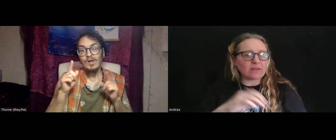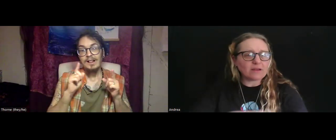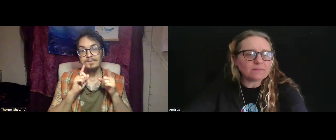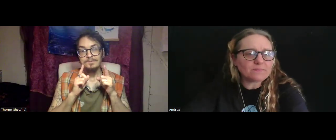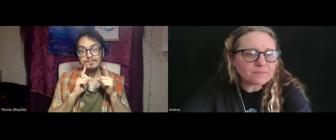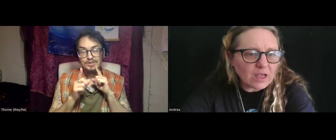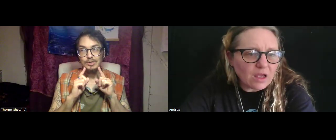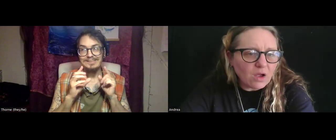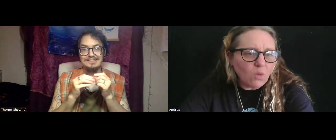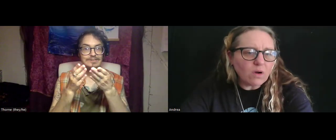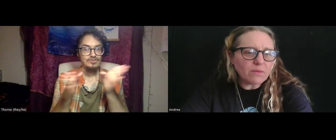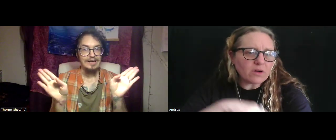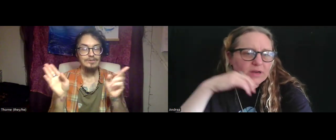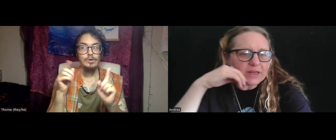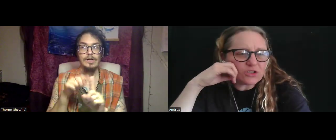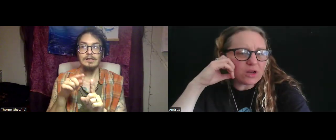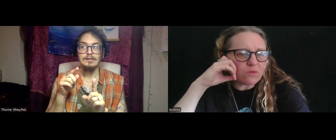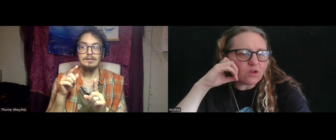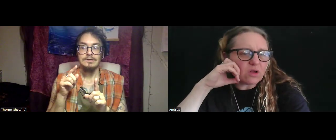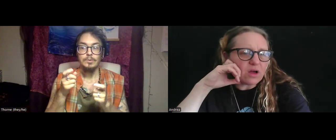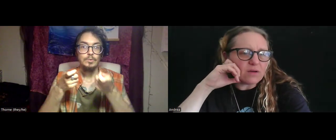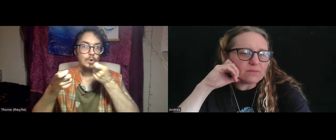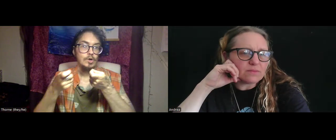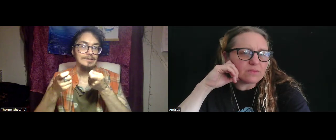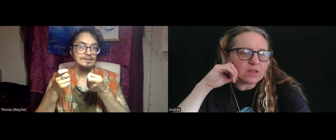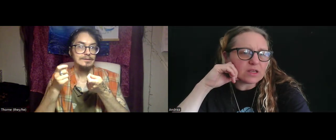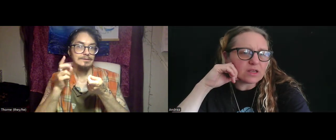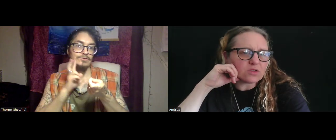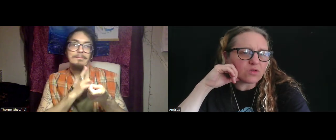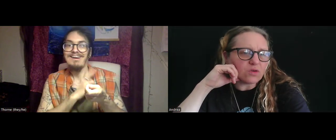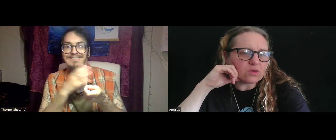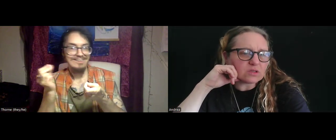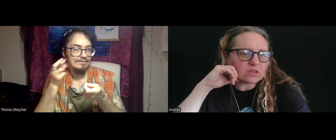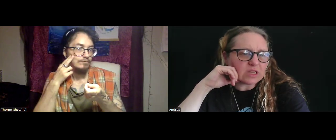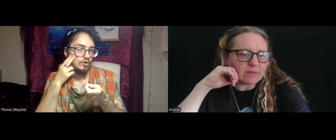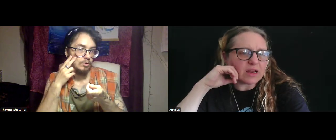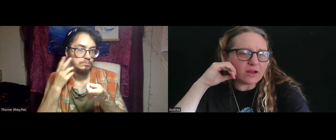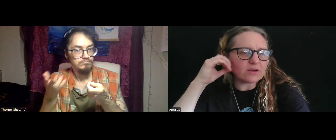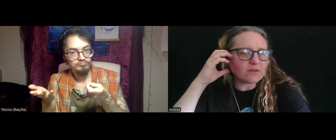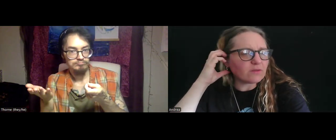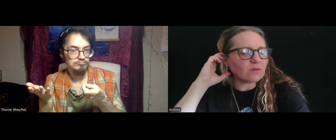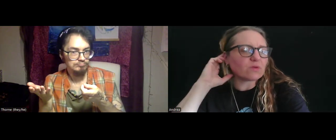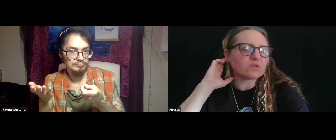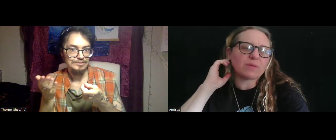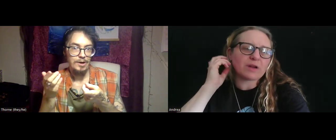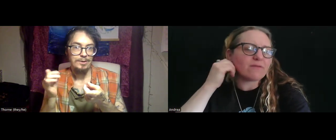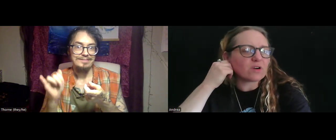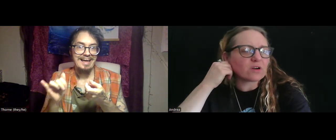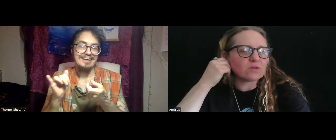anything? Well, Mercury in general controls Gemini, it rules Gemini and Virgo.